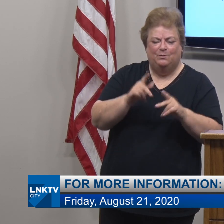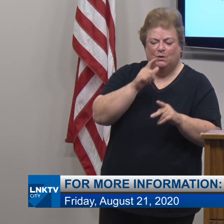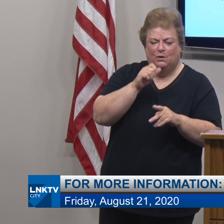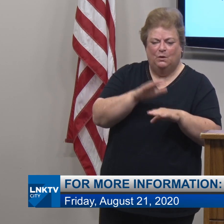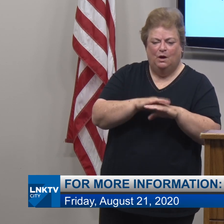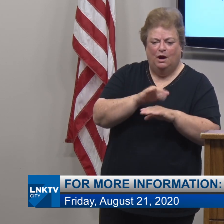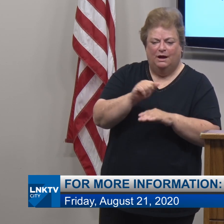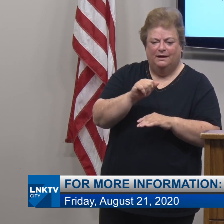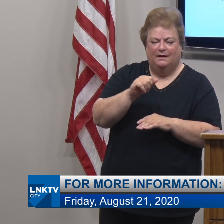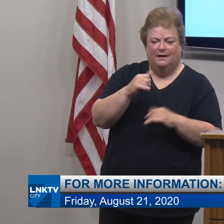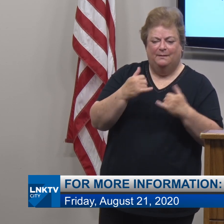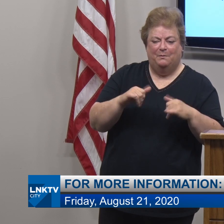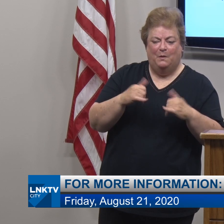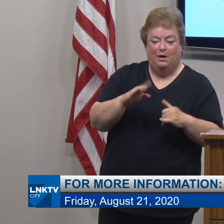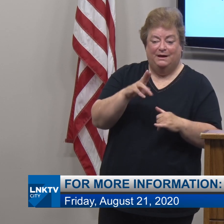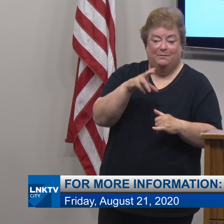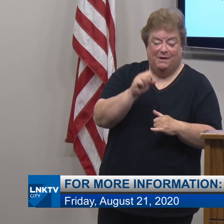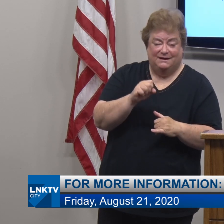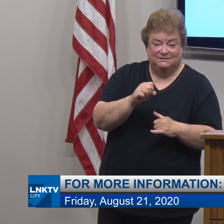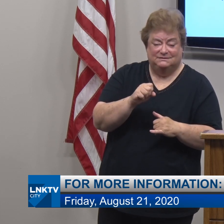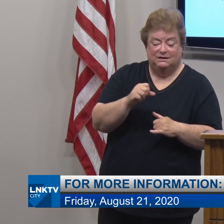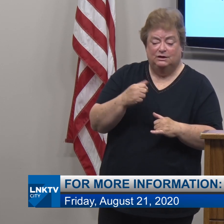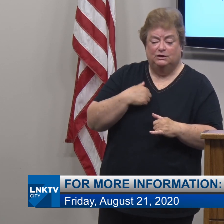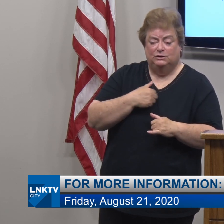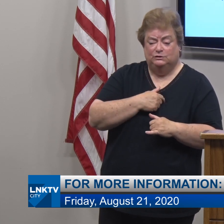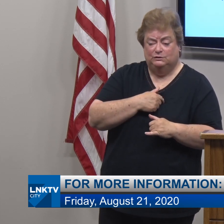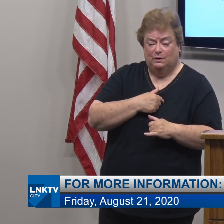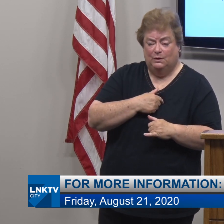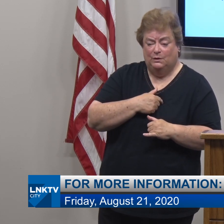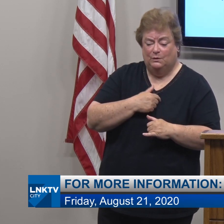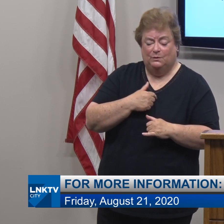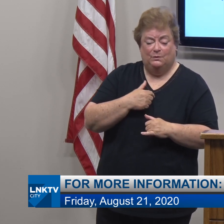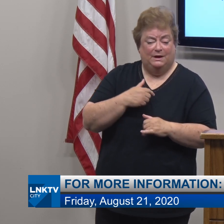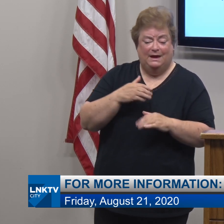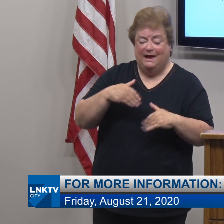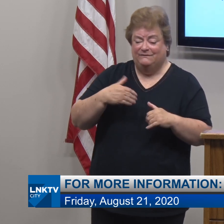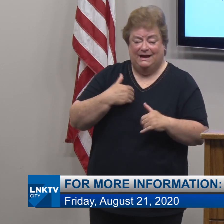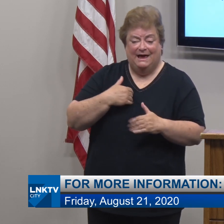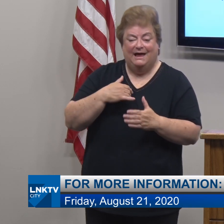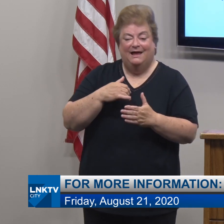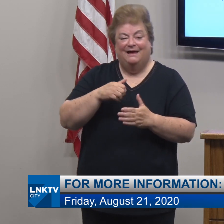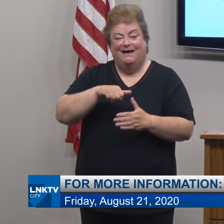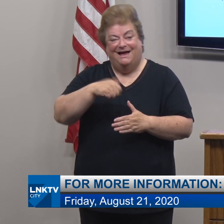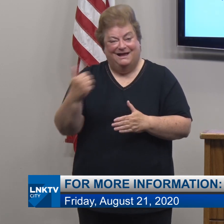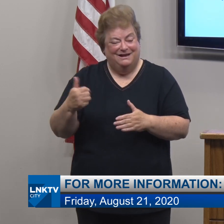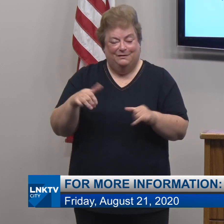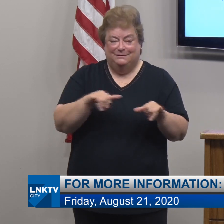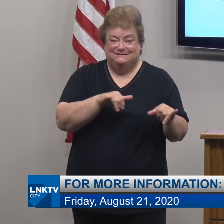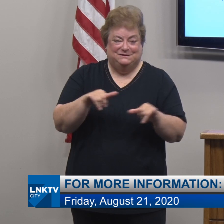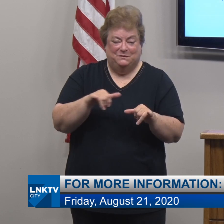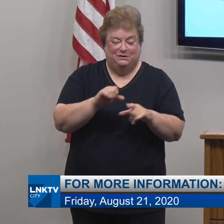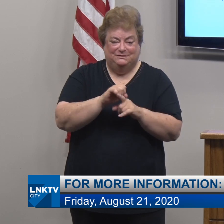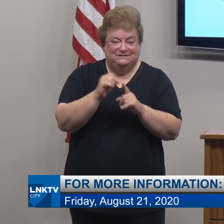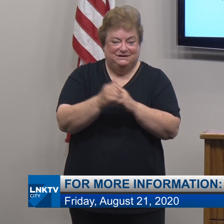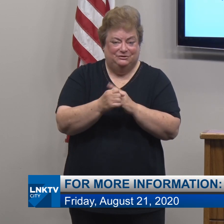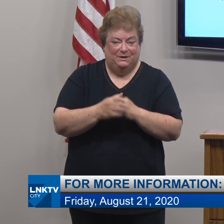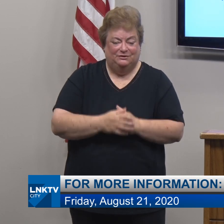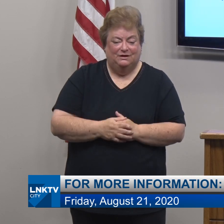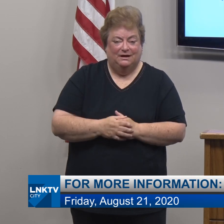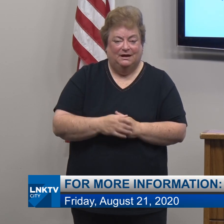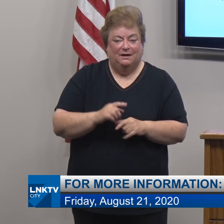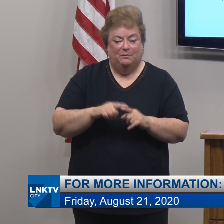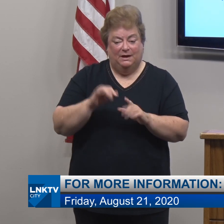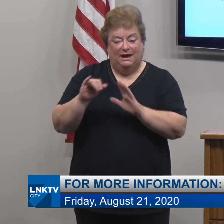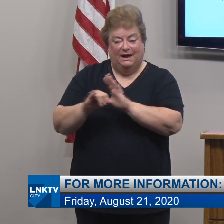an opportunity for education, but we haven't had that similar situation here right now, other than really identifying when